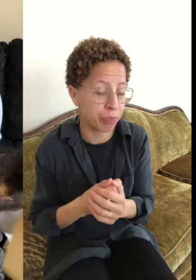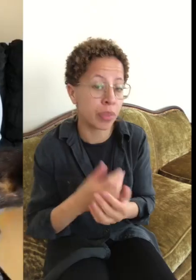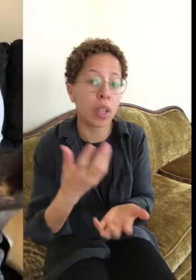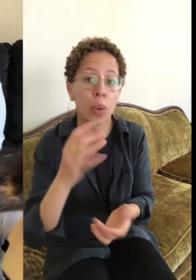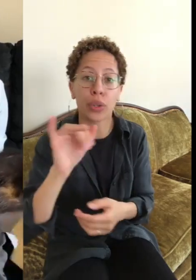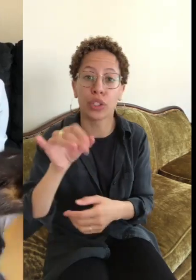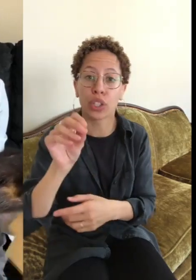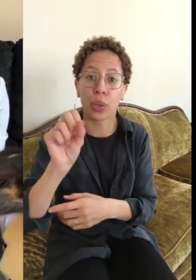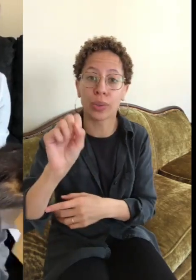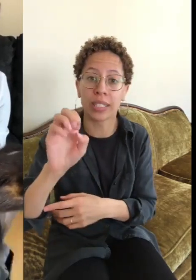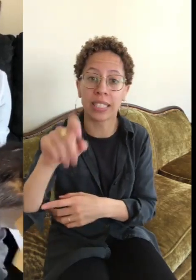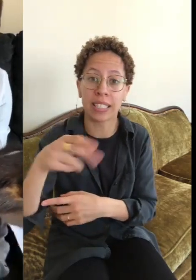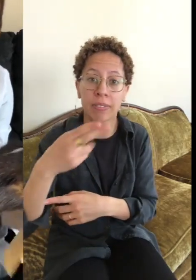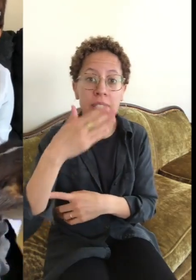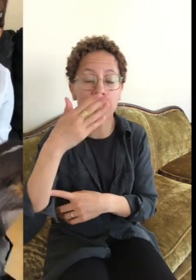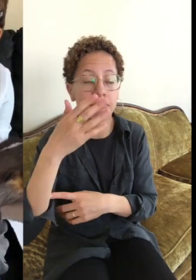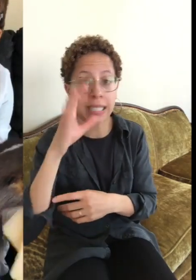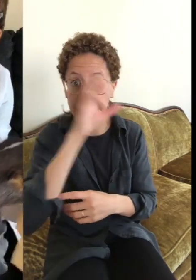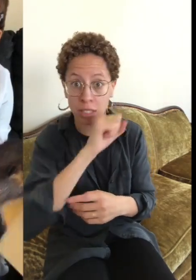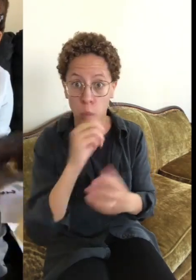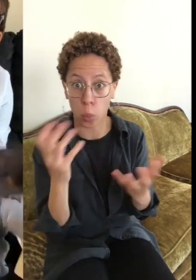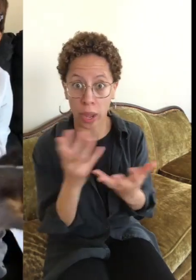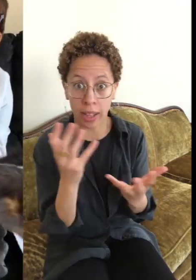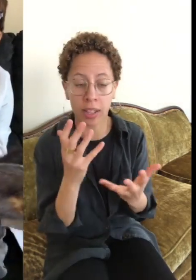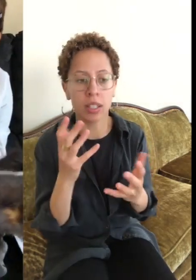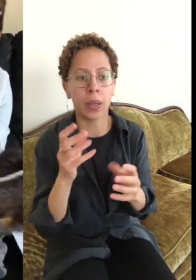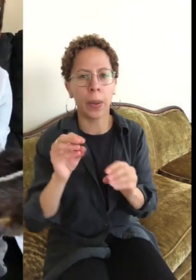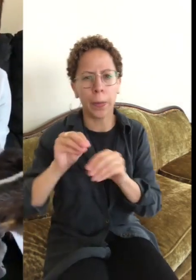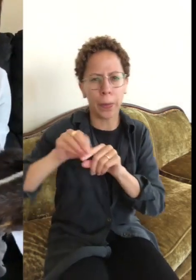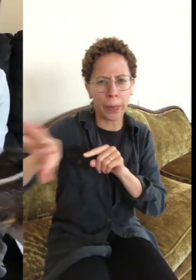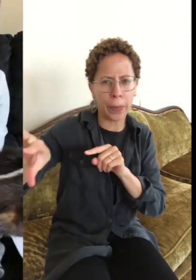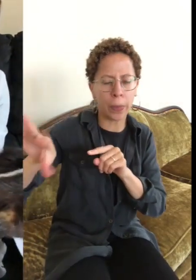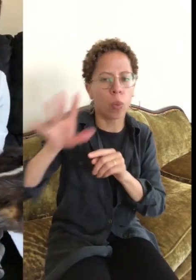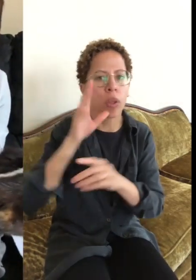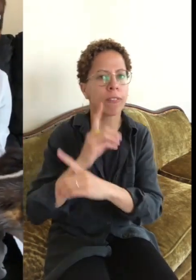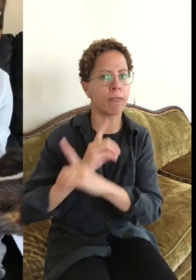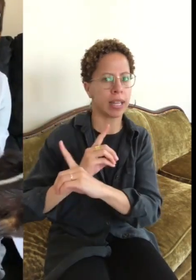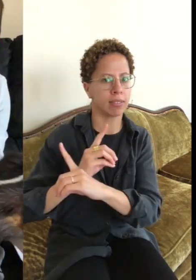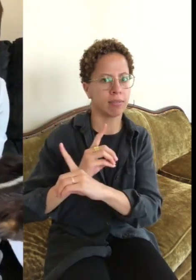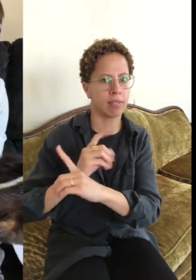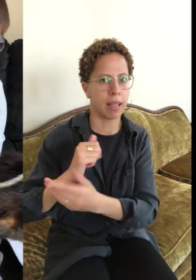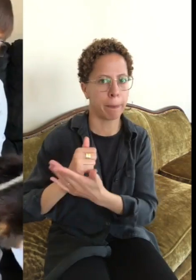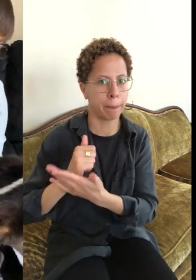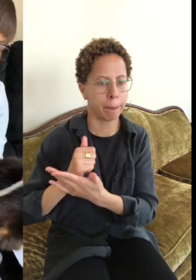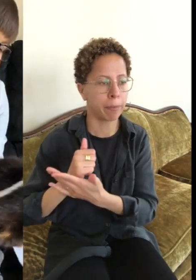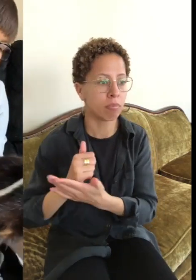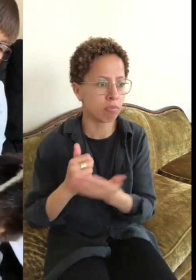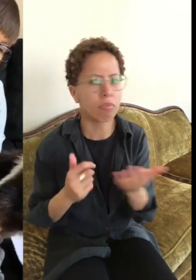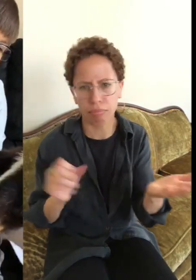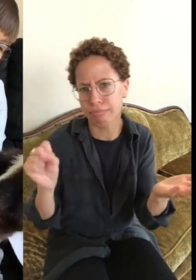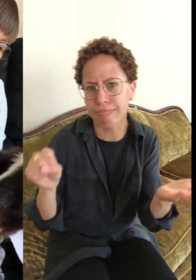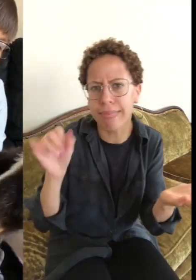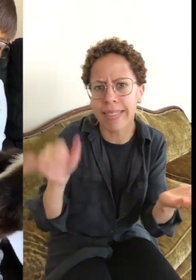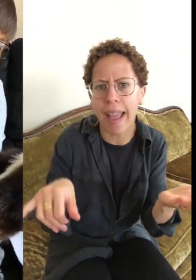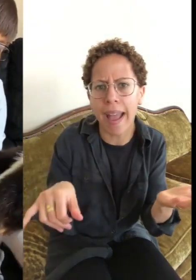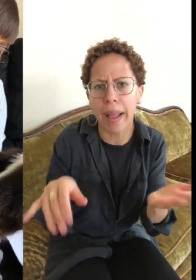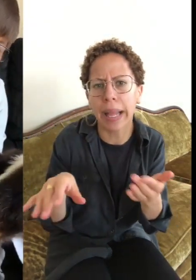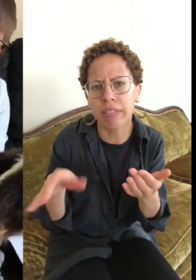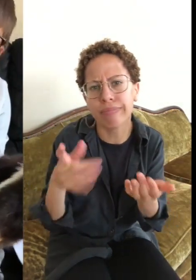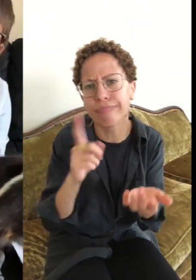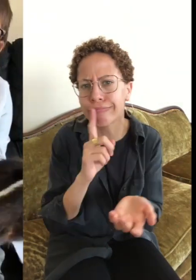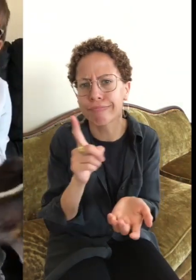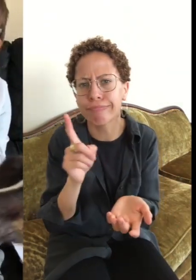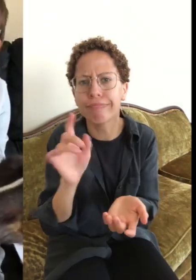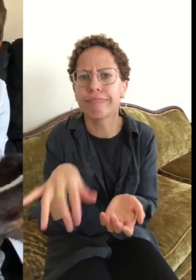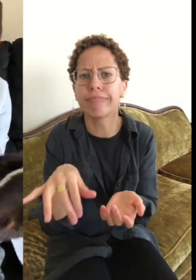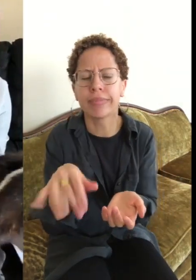it. What do you think about that? Yeah. Well, that's what it basically is. Yeah. But in a different way of